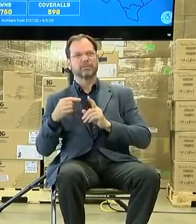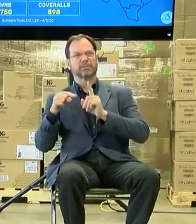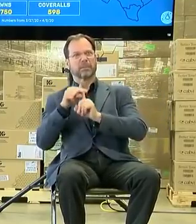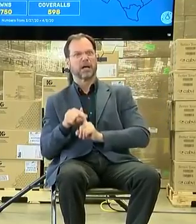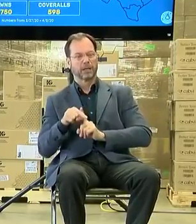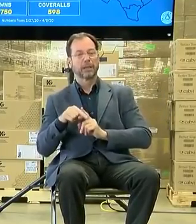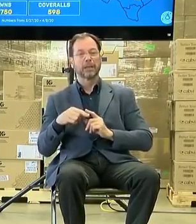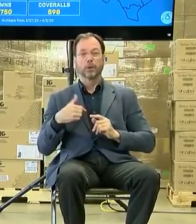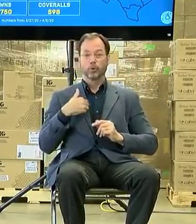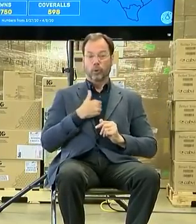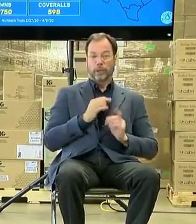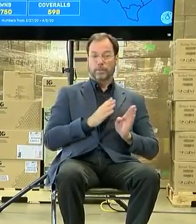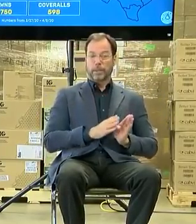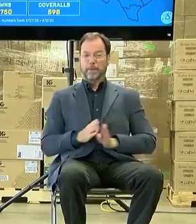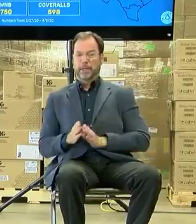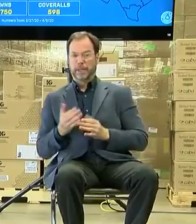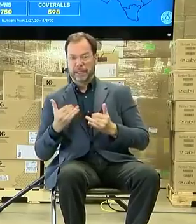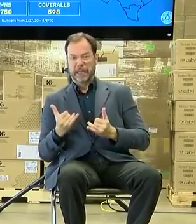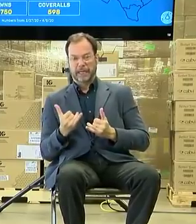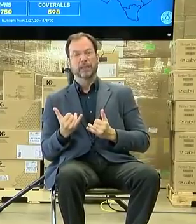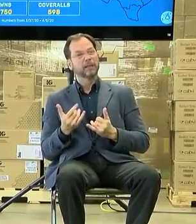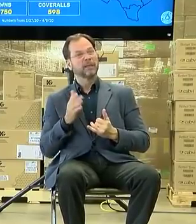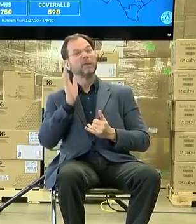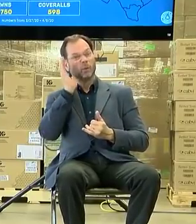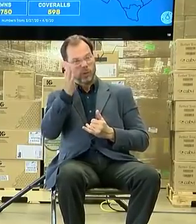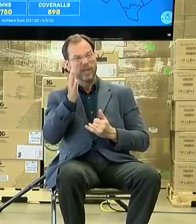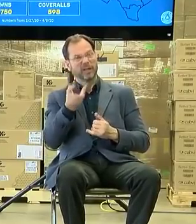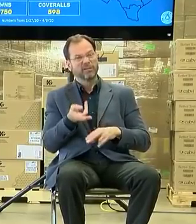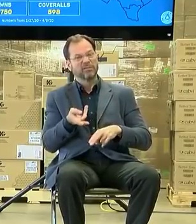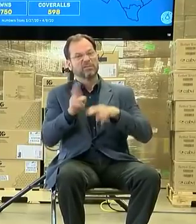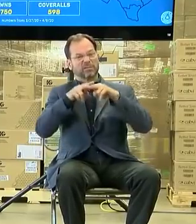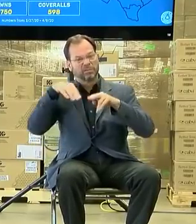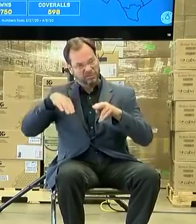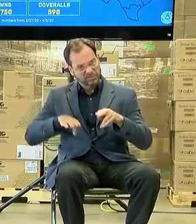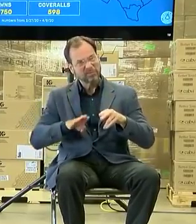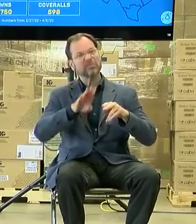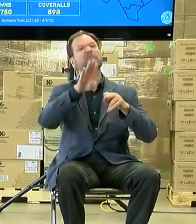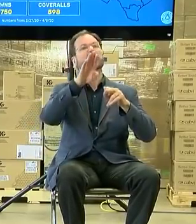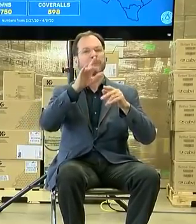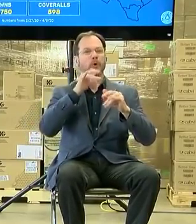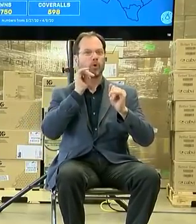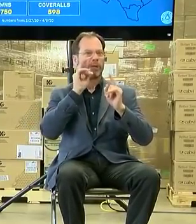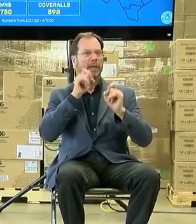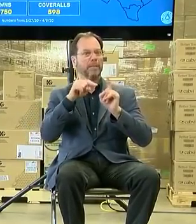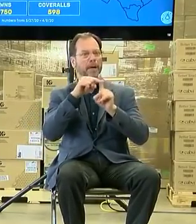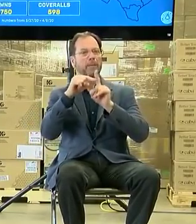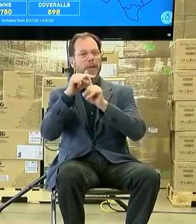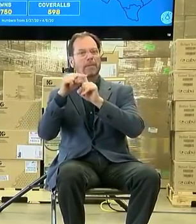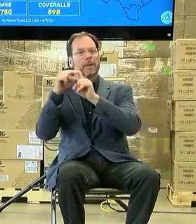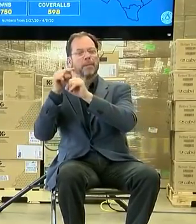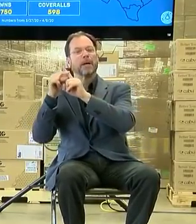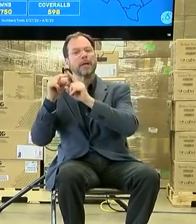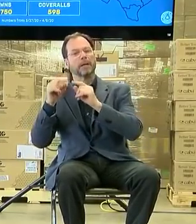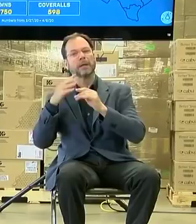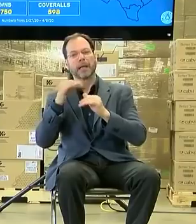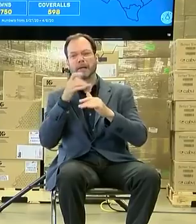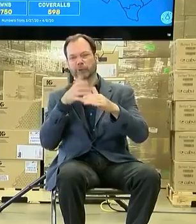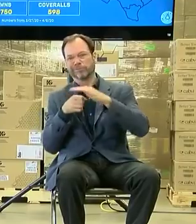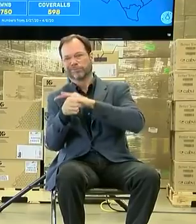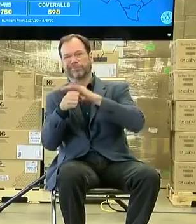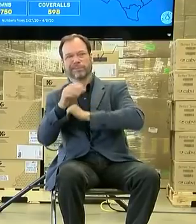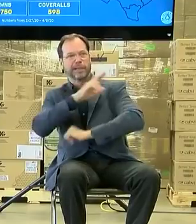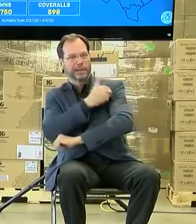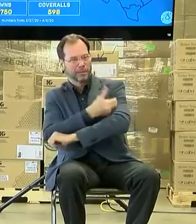for in the state of Texas is increased numbers over the coming weeks of the people who are testing positive and of the people who are being